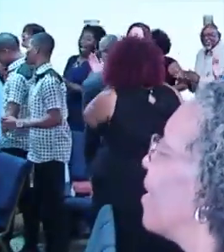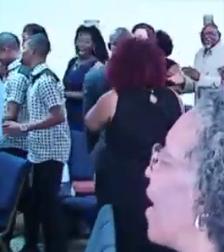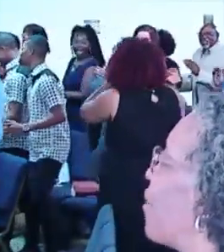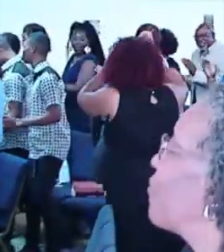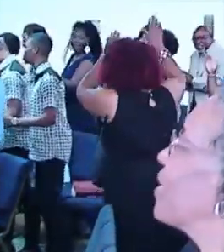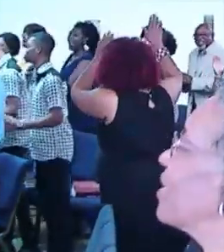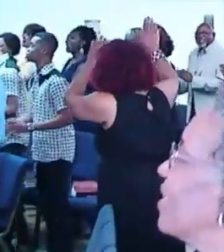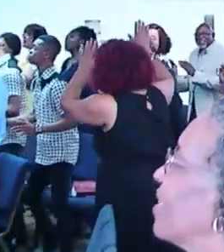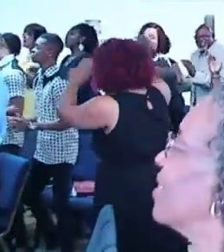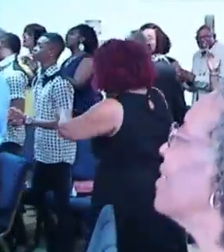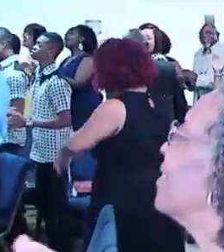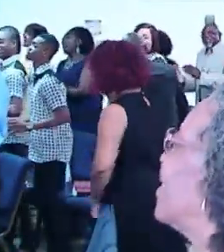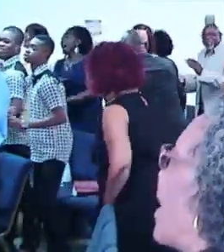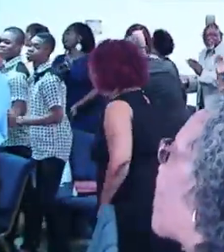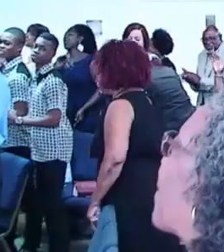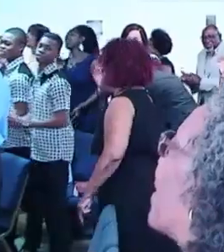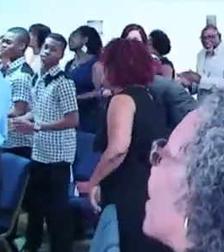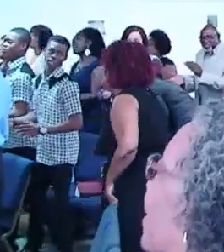I feel.